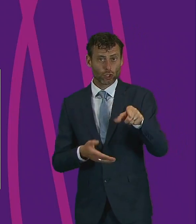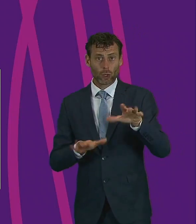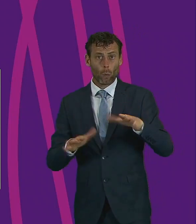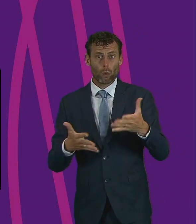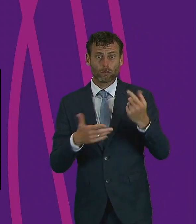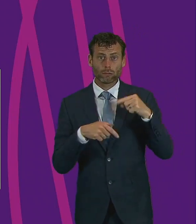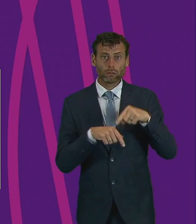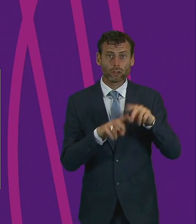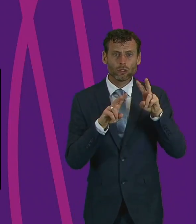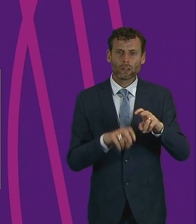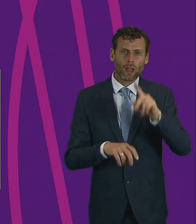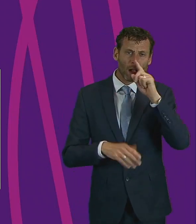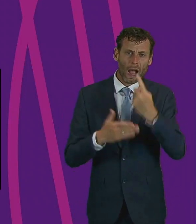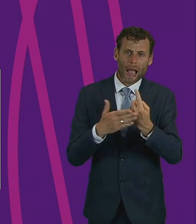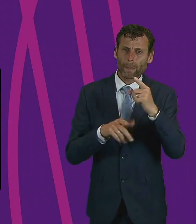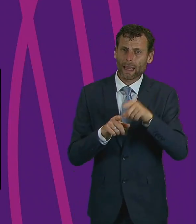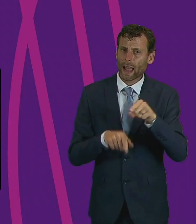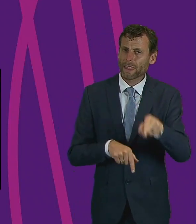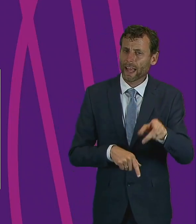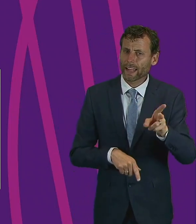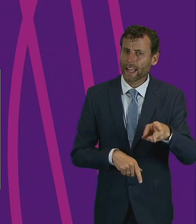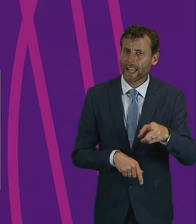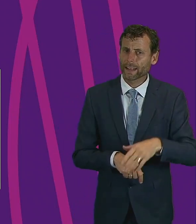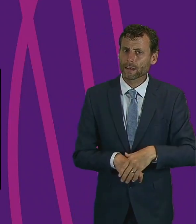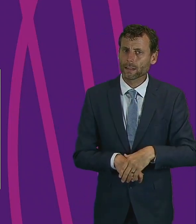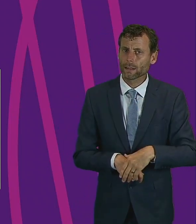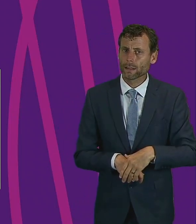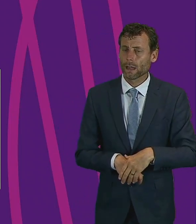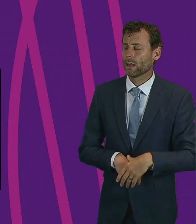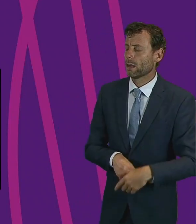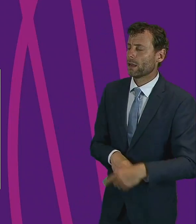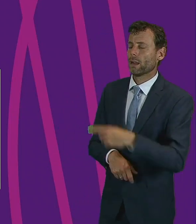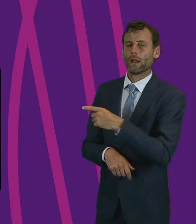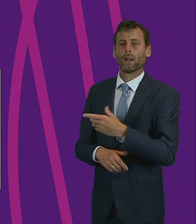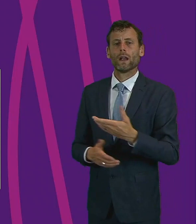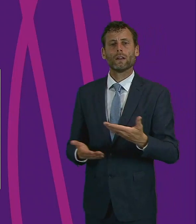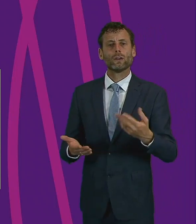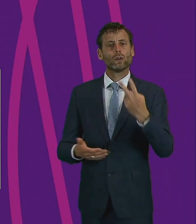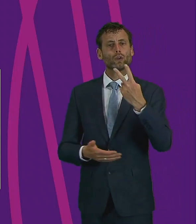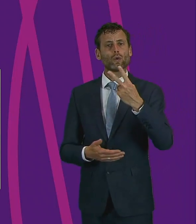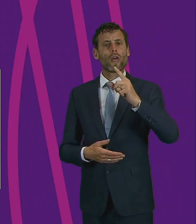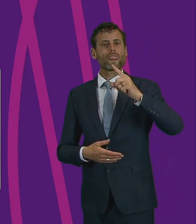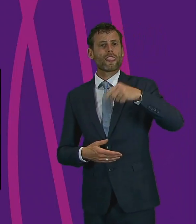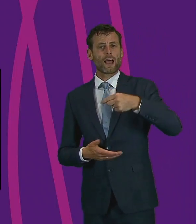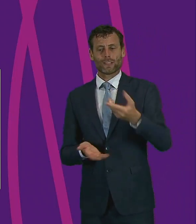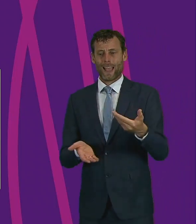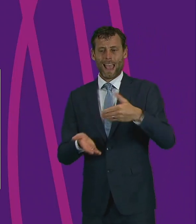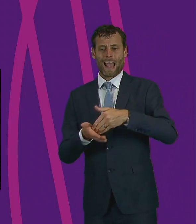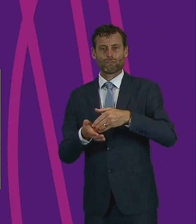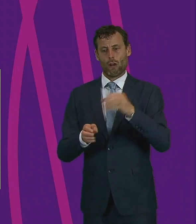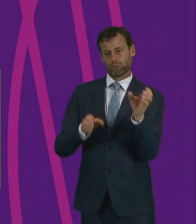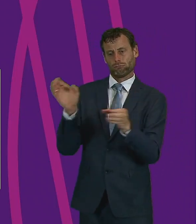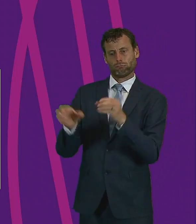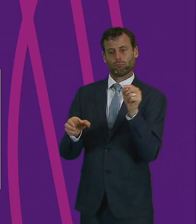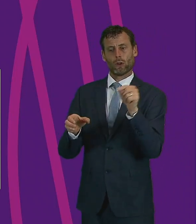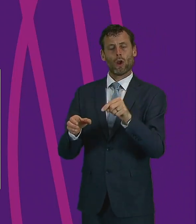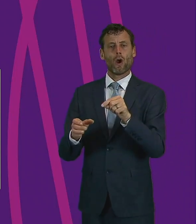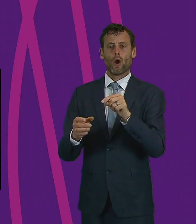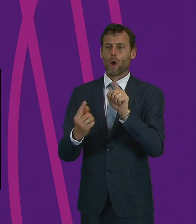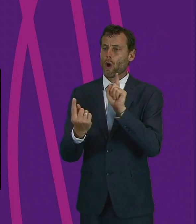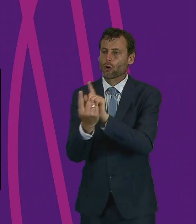We also found it disappointing to see the playing down of the 2,000 additional contract tracers that were promised for the strategy to